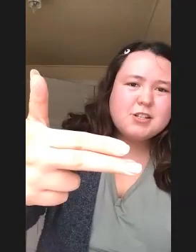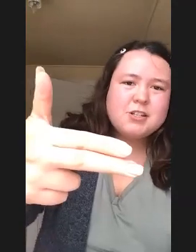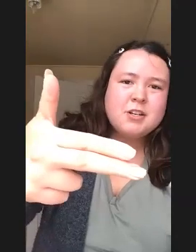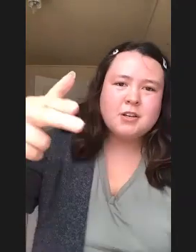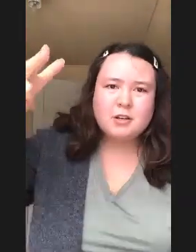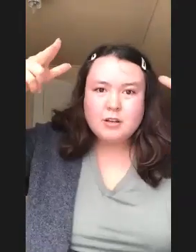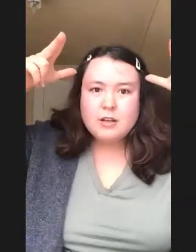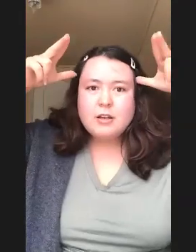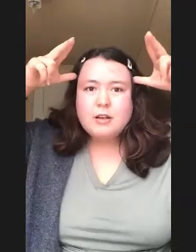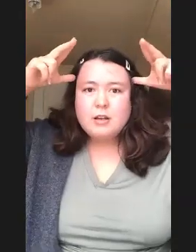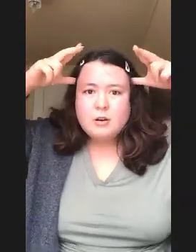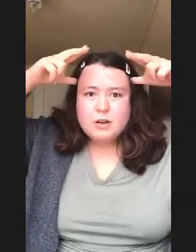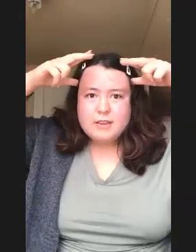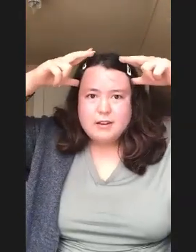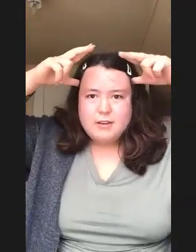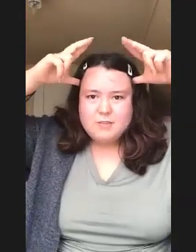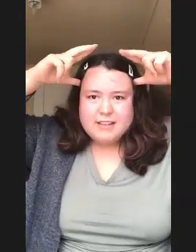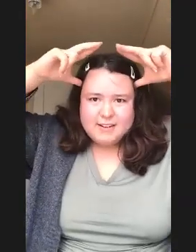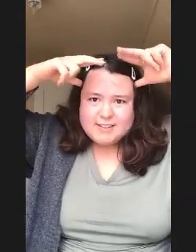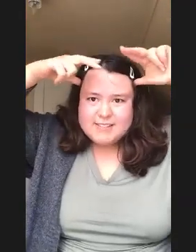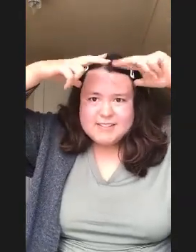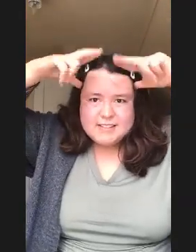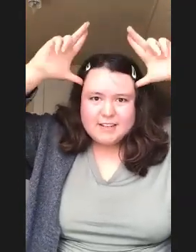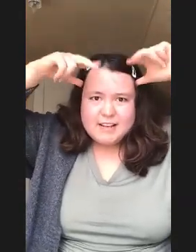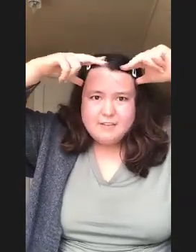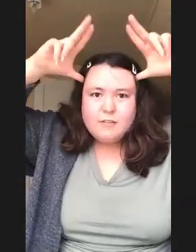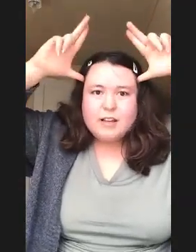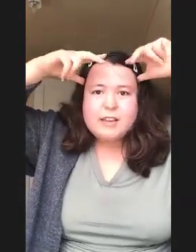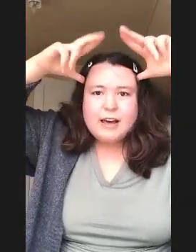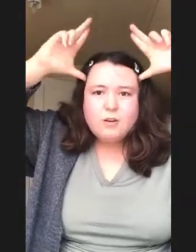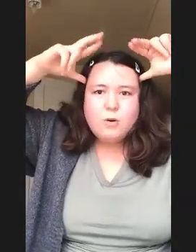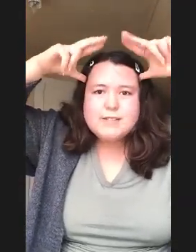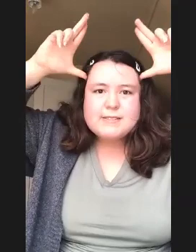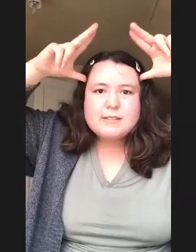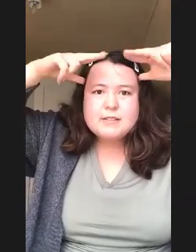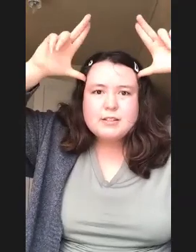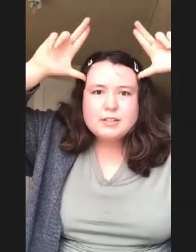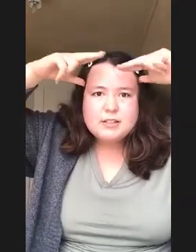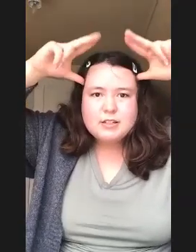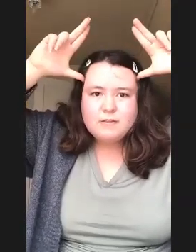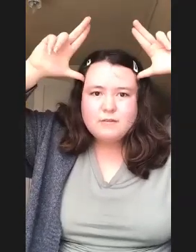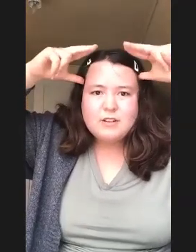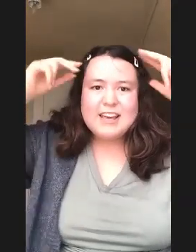H. And then you do the ears, and you kind of go like that, horse. Yeah.